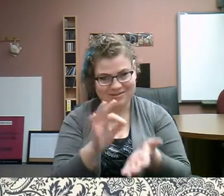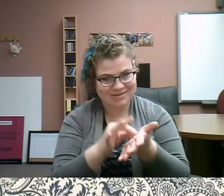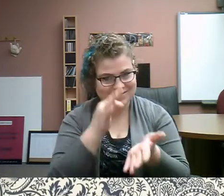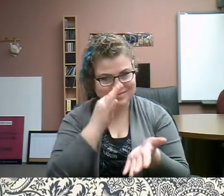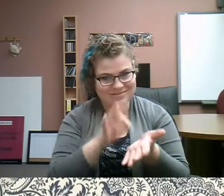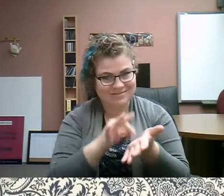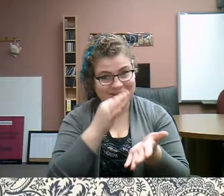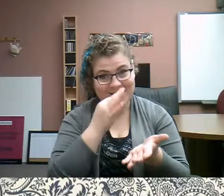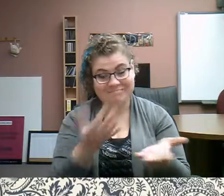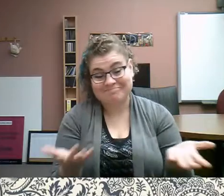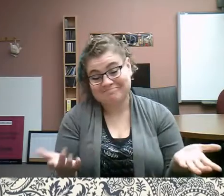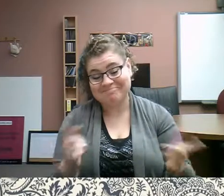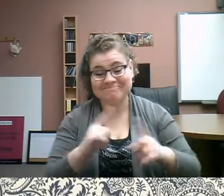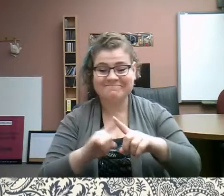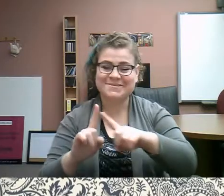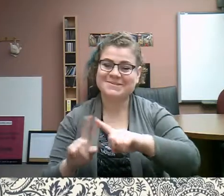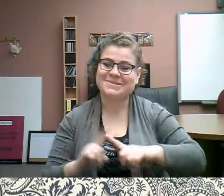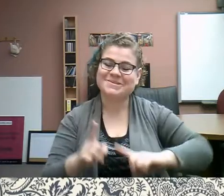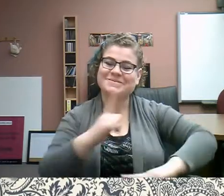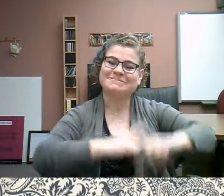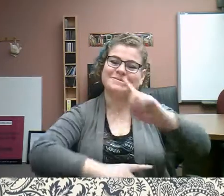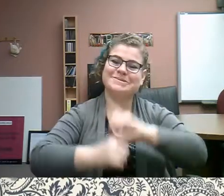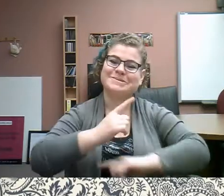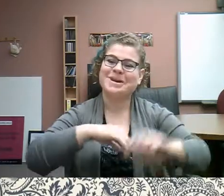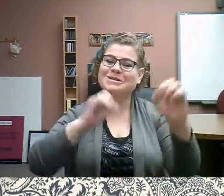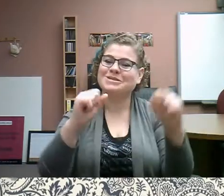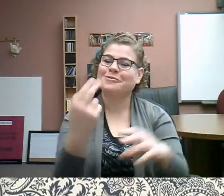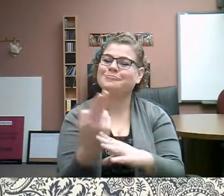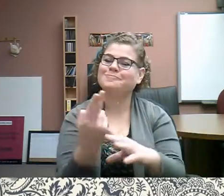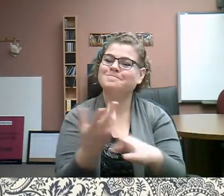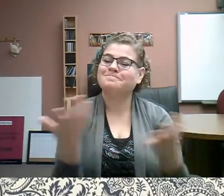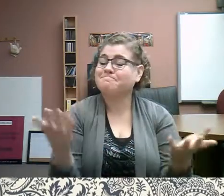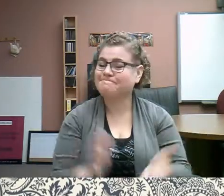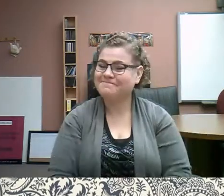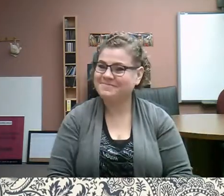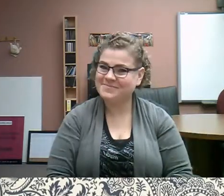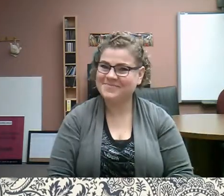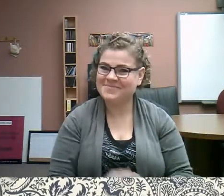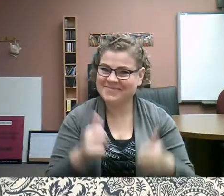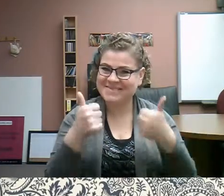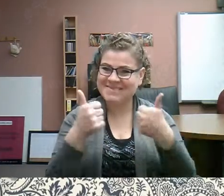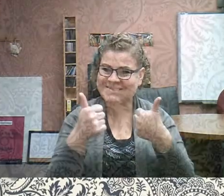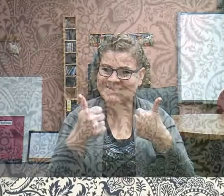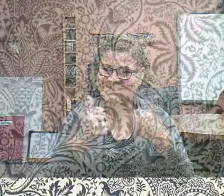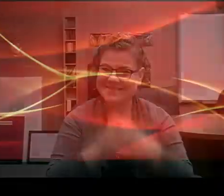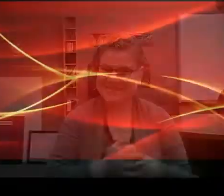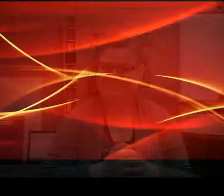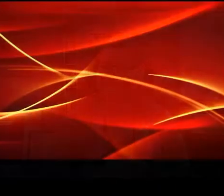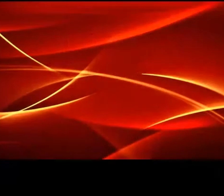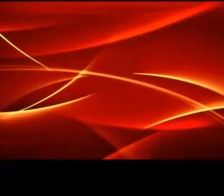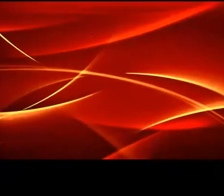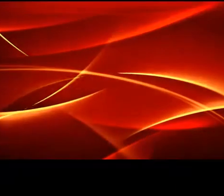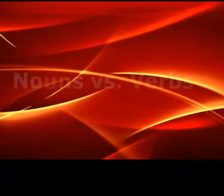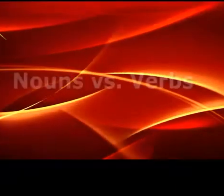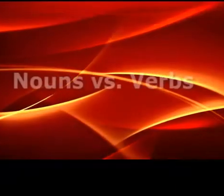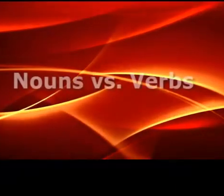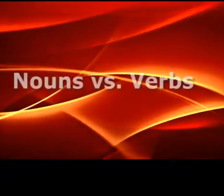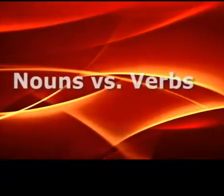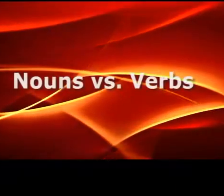for a snack or a snack. There's 2 ways to sign snack. There's lots of different signs that you could use. Great.